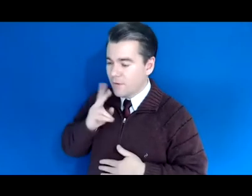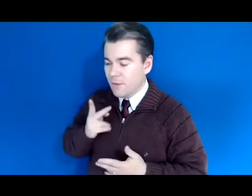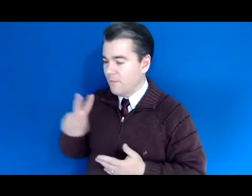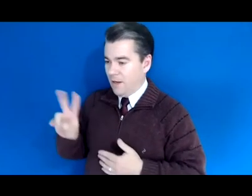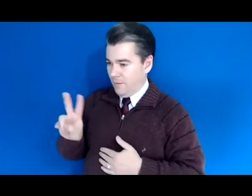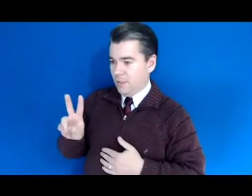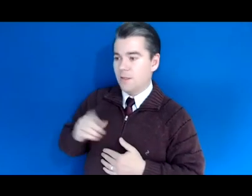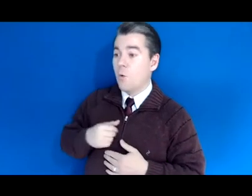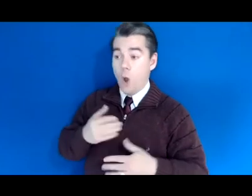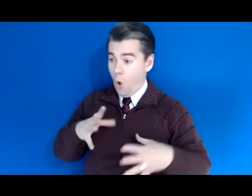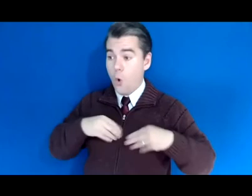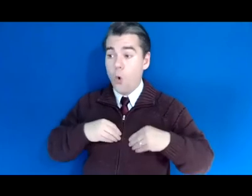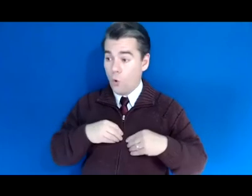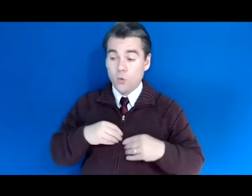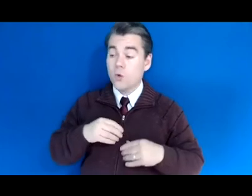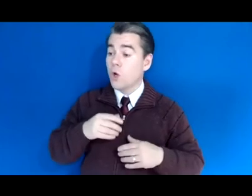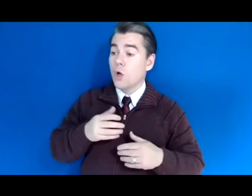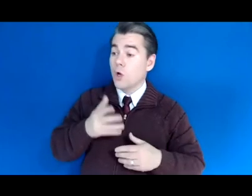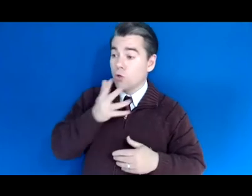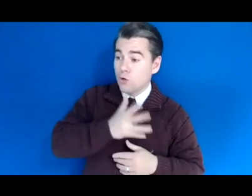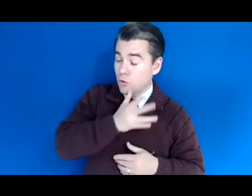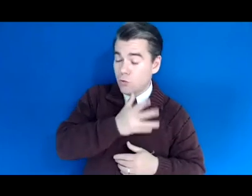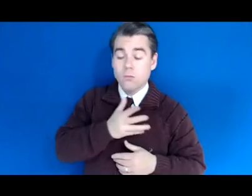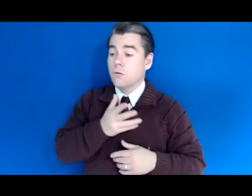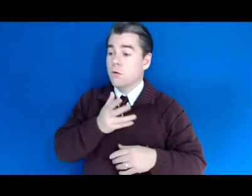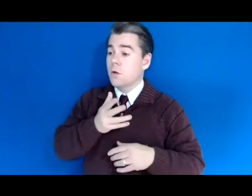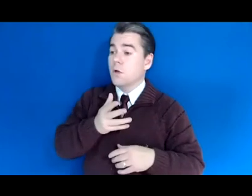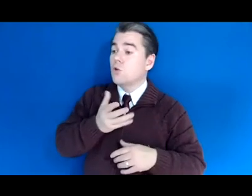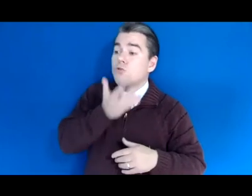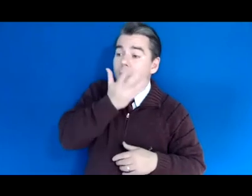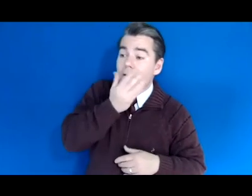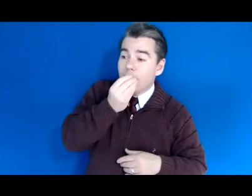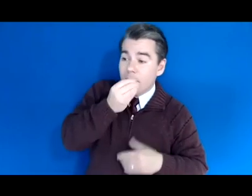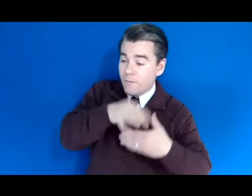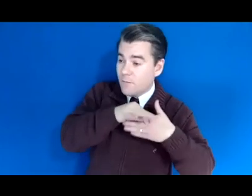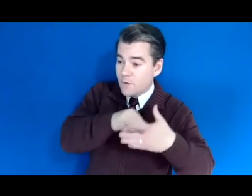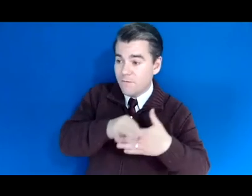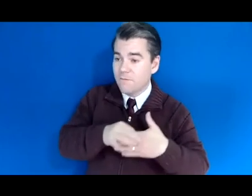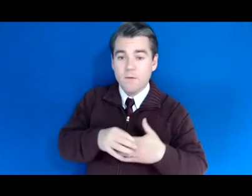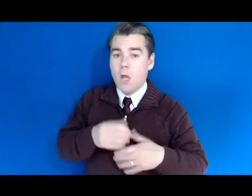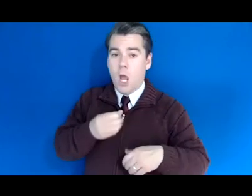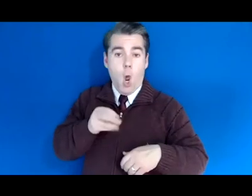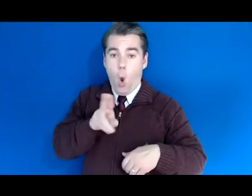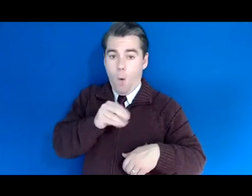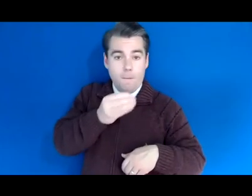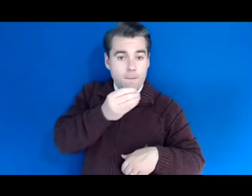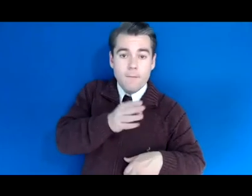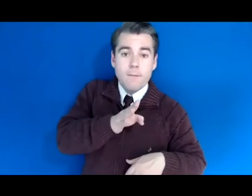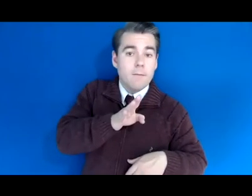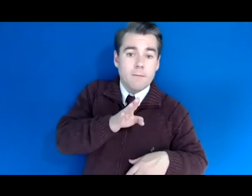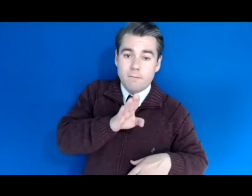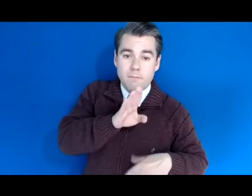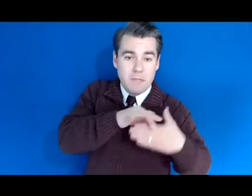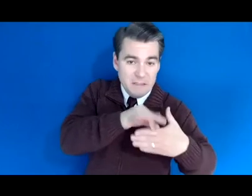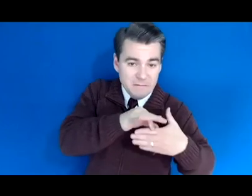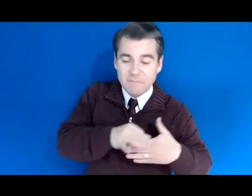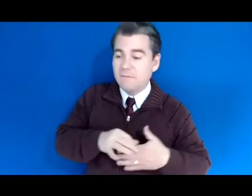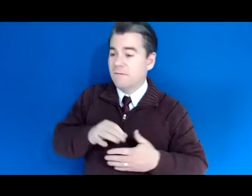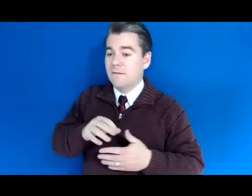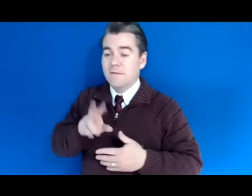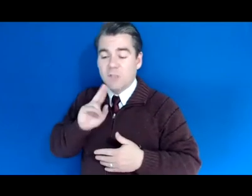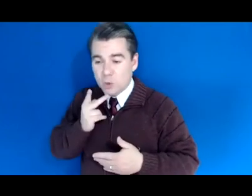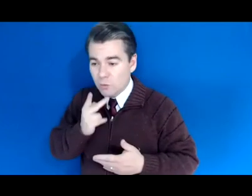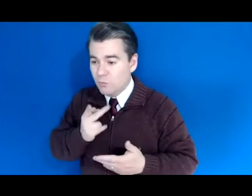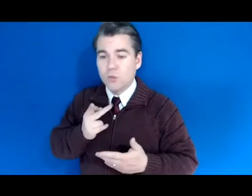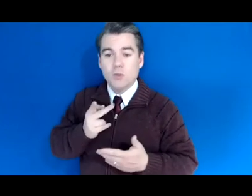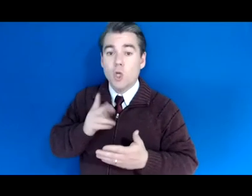beef farm and eat mostly organics, our own beef, and cook from scratch. And while I agree that eating whole